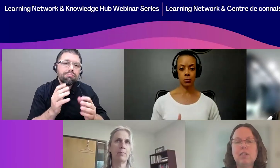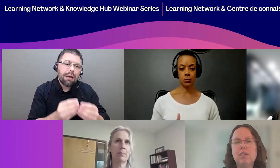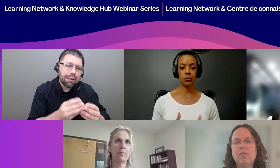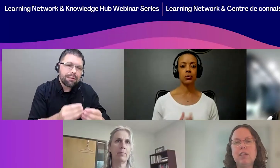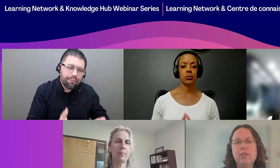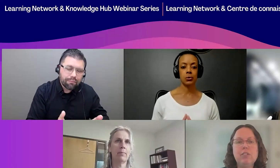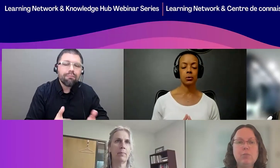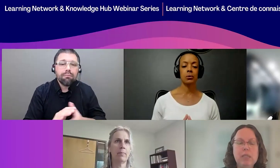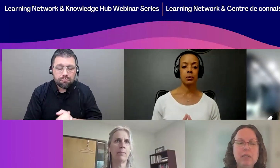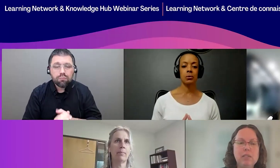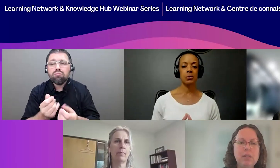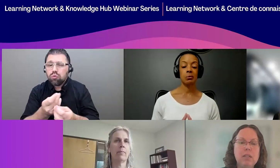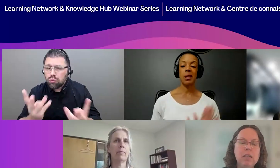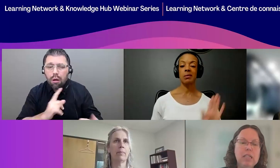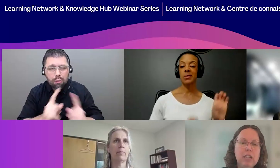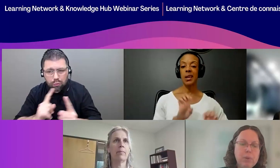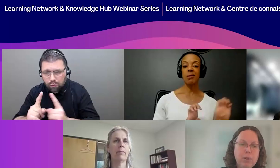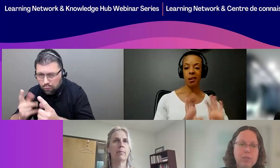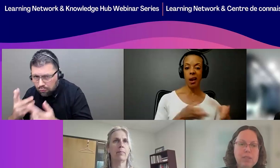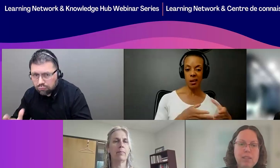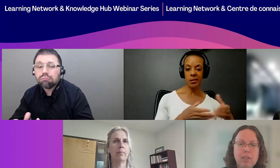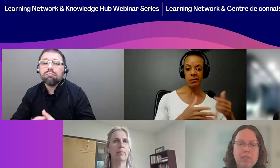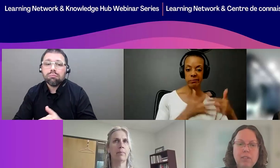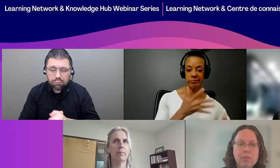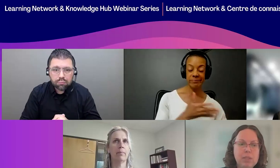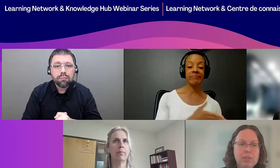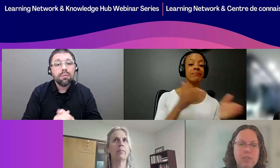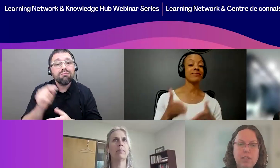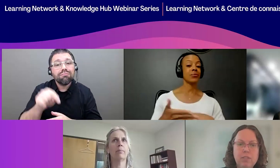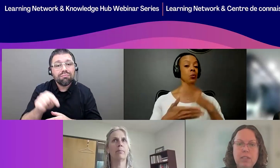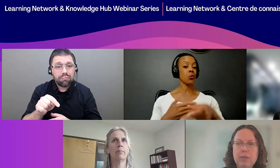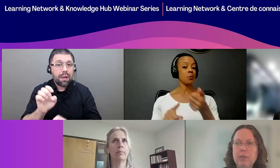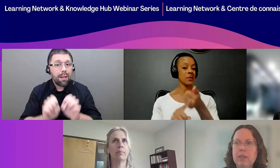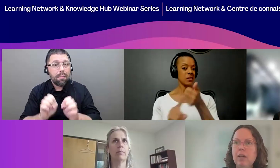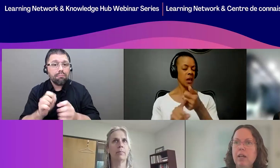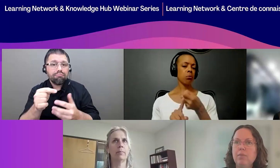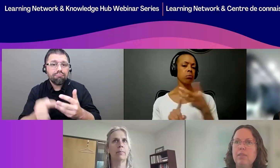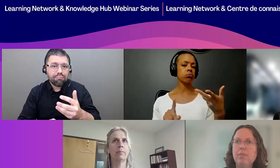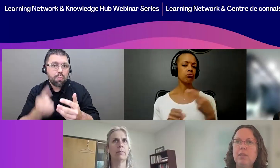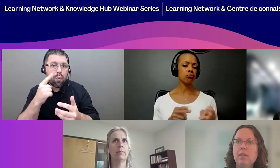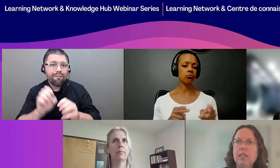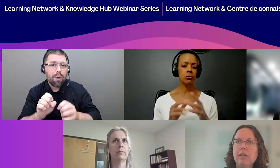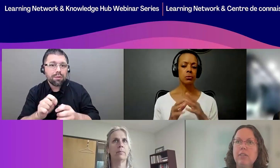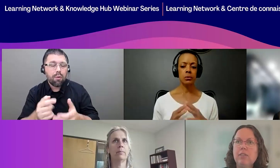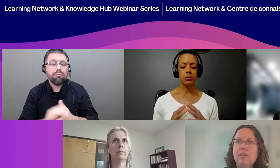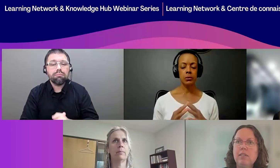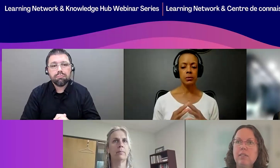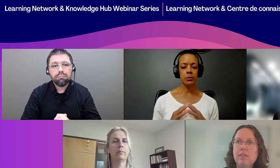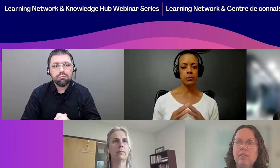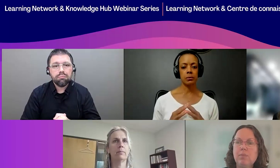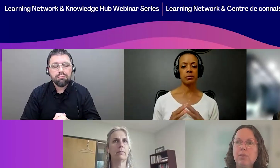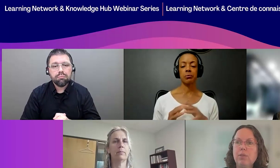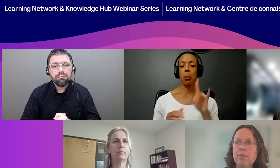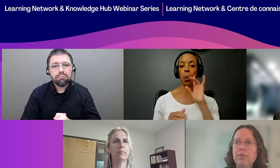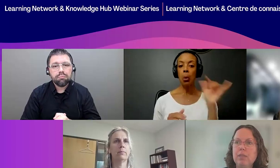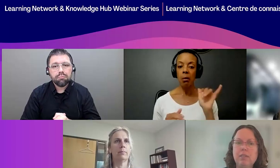of the evaluation piece, but the AIM program itself, I'll just briefly share with you some of the characteristics